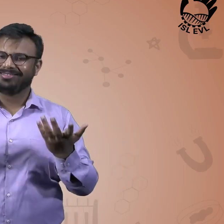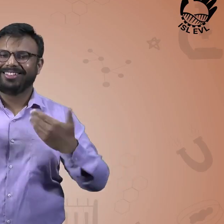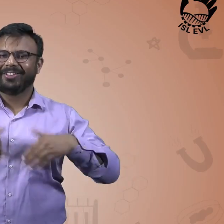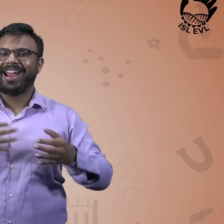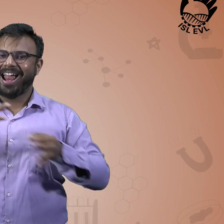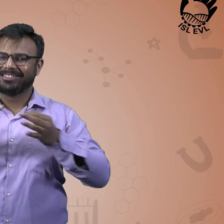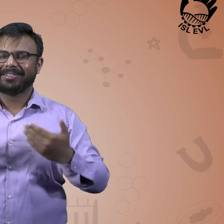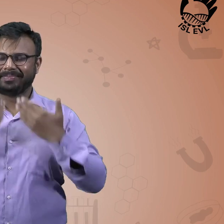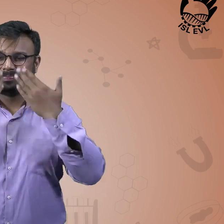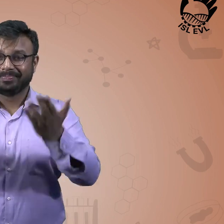I will explain.